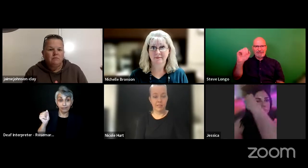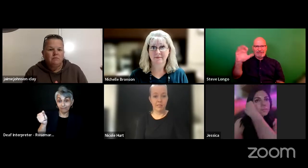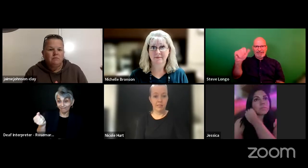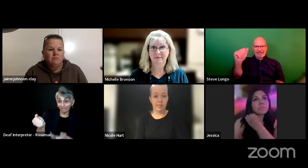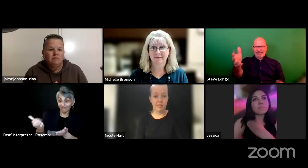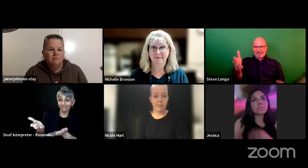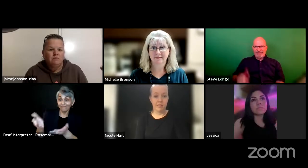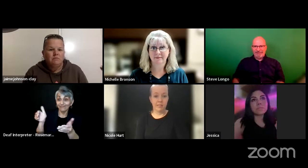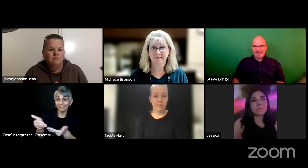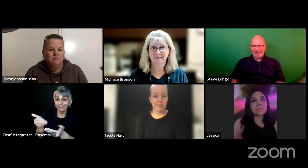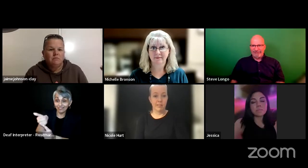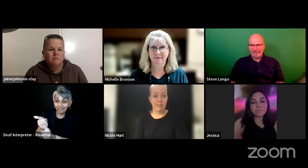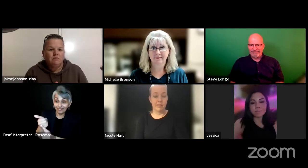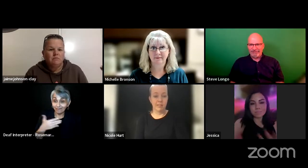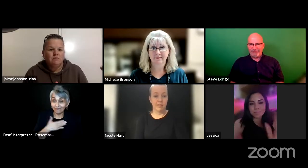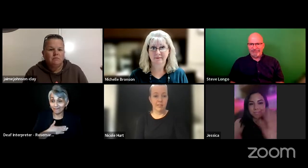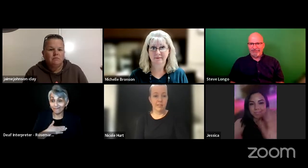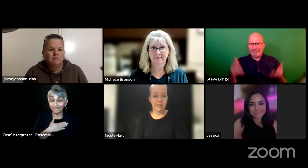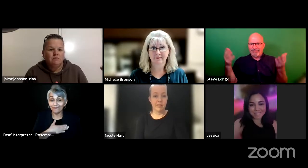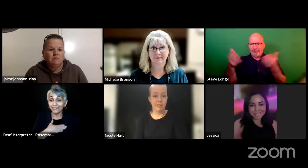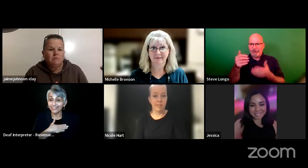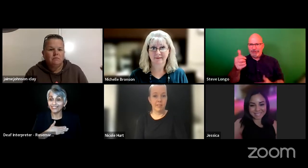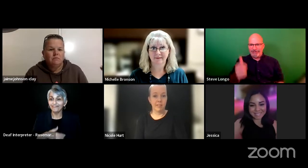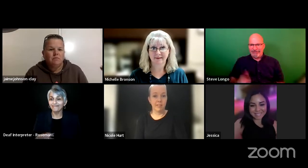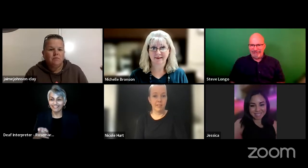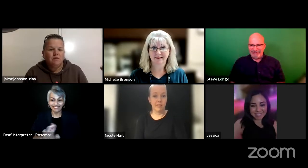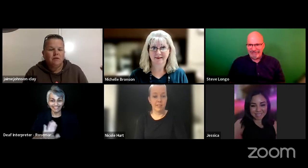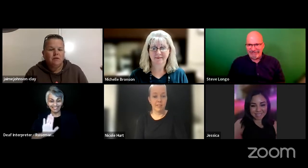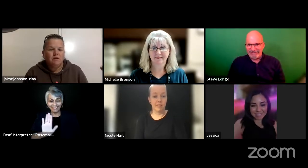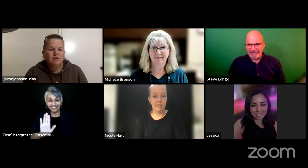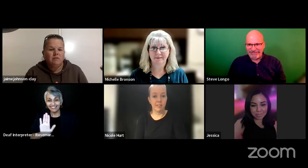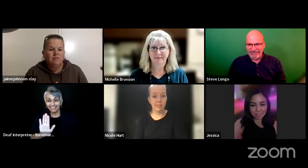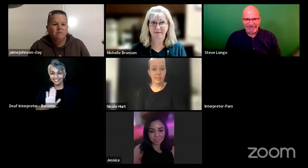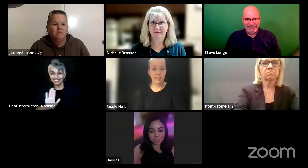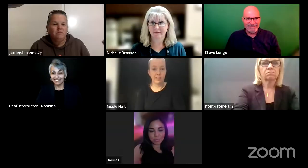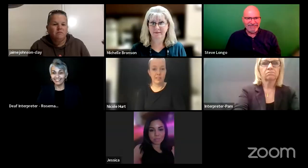All right, Jessica, over to you.